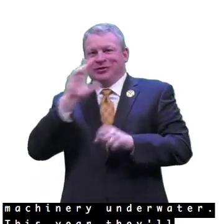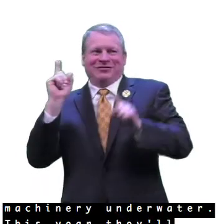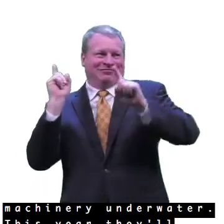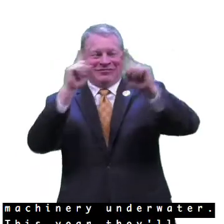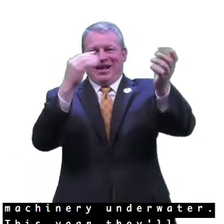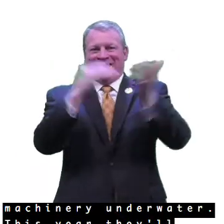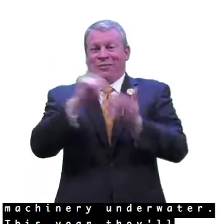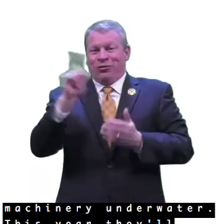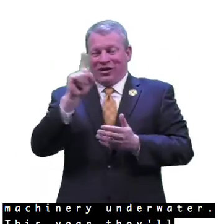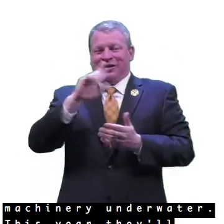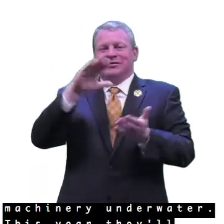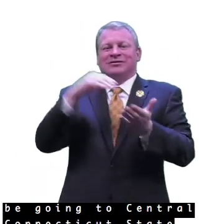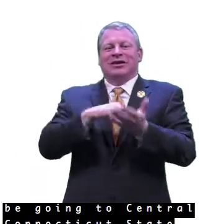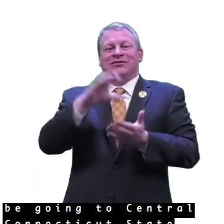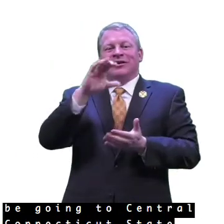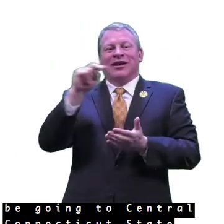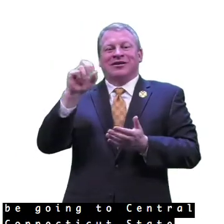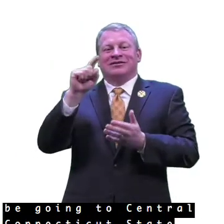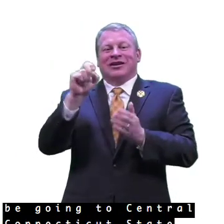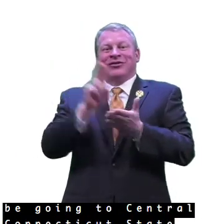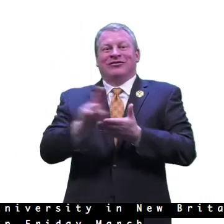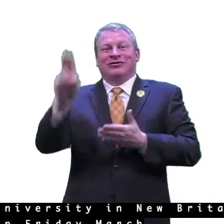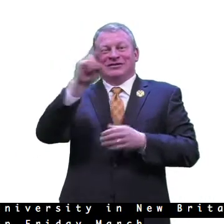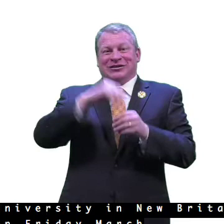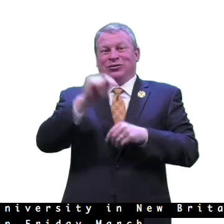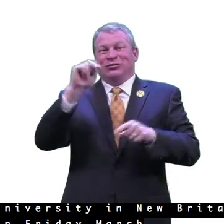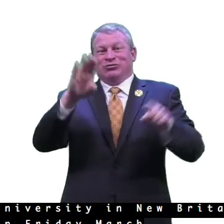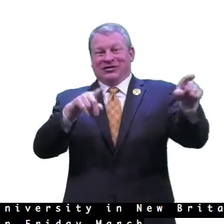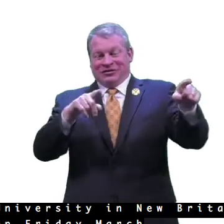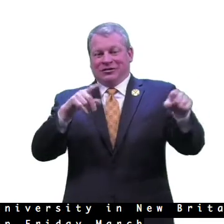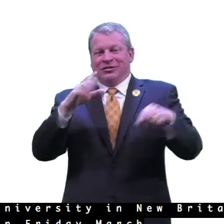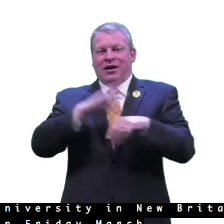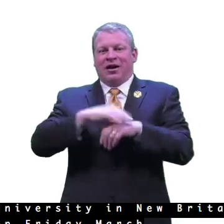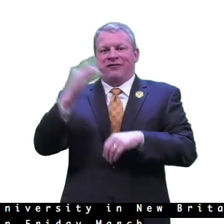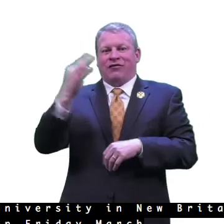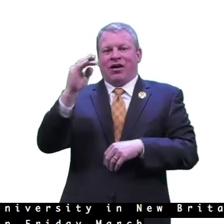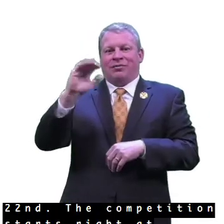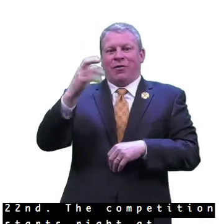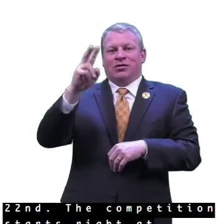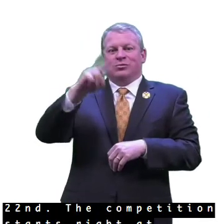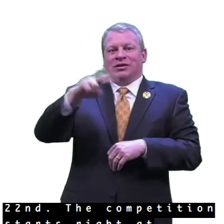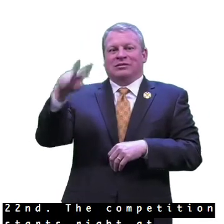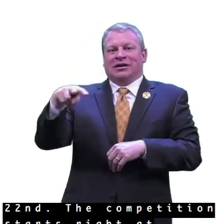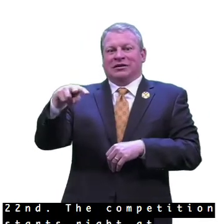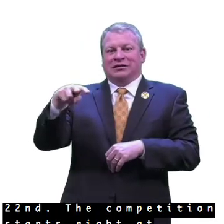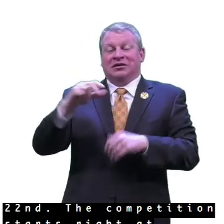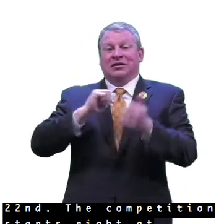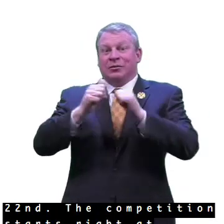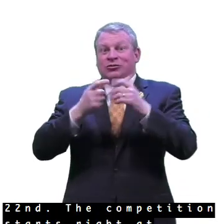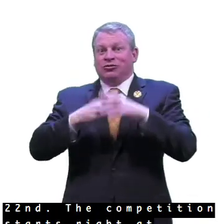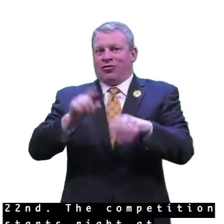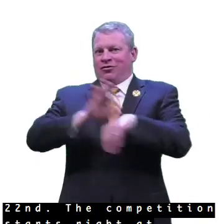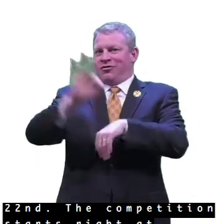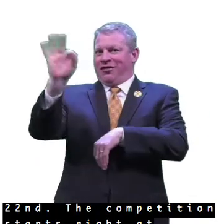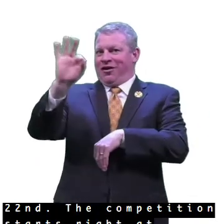underwater. This year, they'll be going to Central Connecticut State University in New Britain on Friday, March 22nd. The competition starts right at